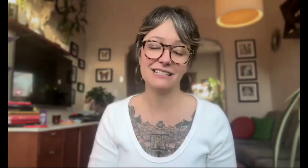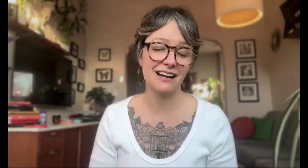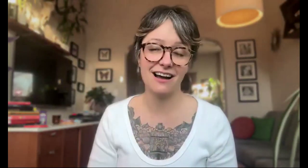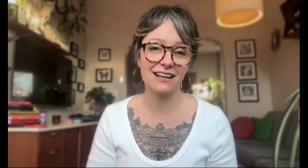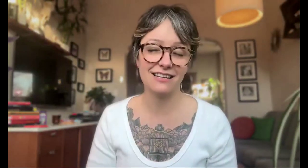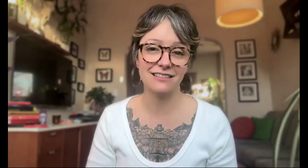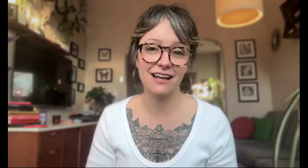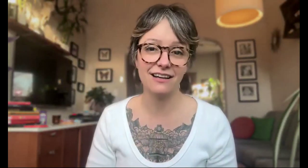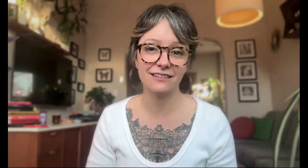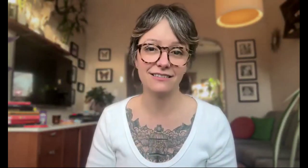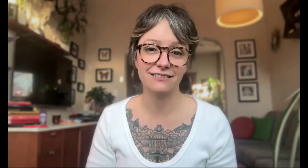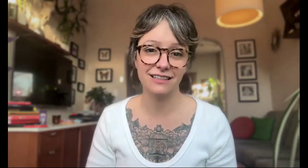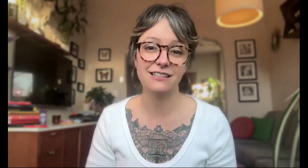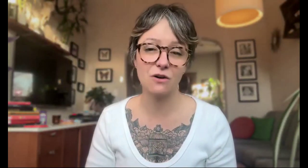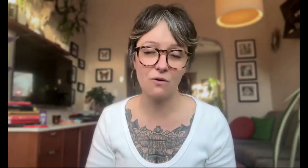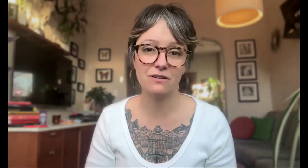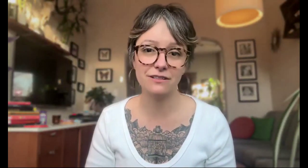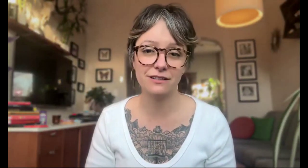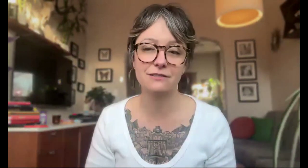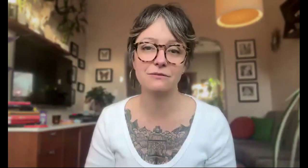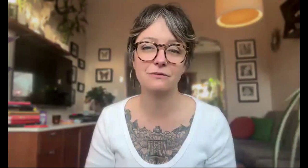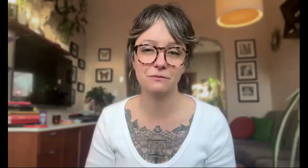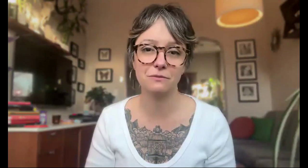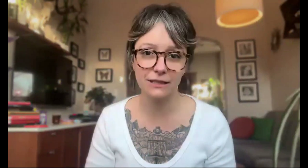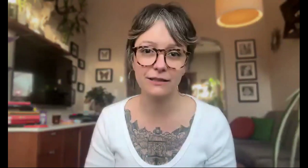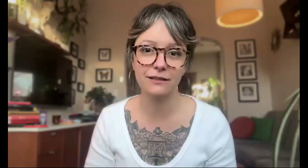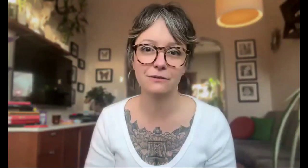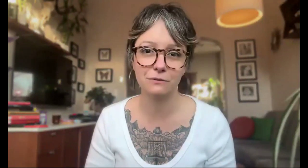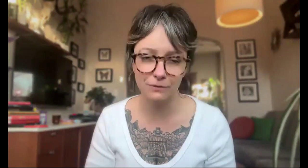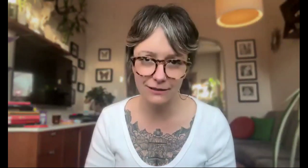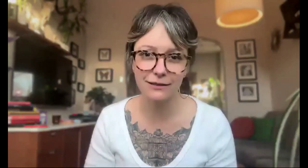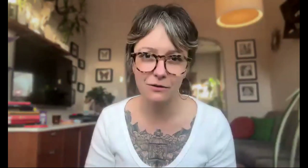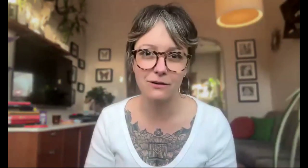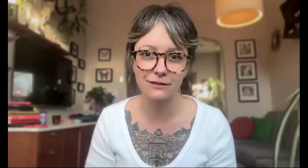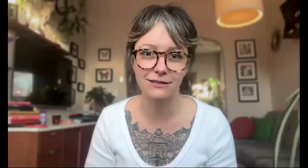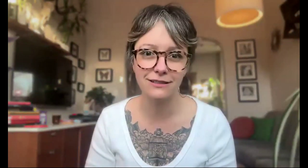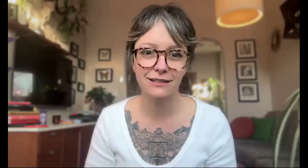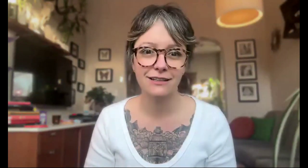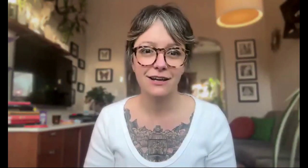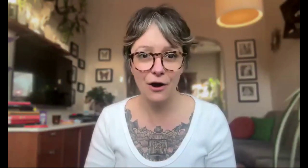It's not hot. That's a lie. It is cold. It is really, really cold.